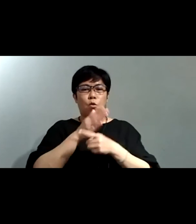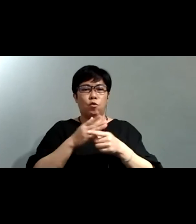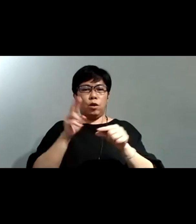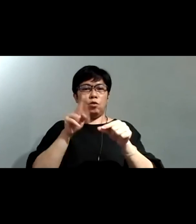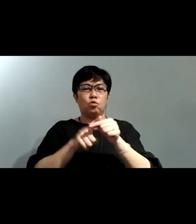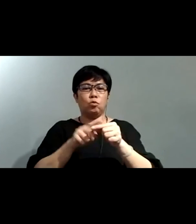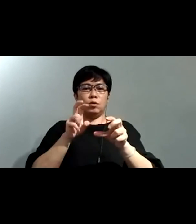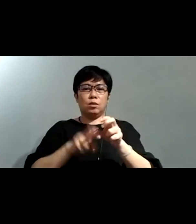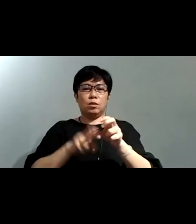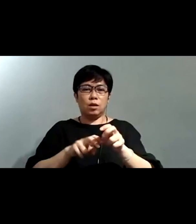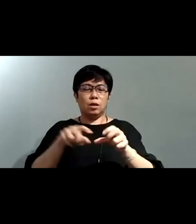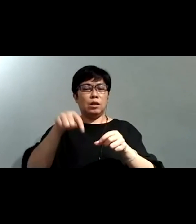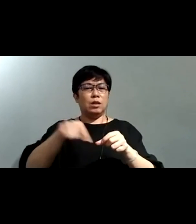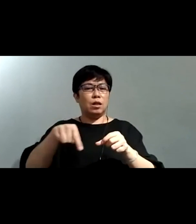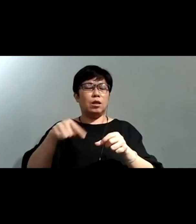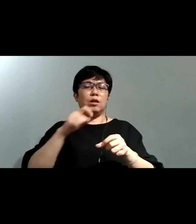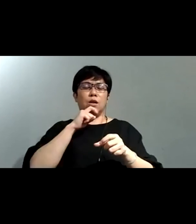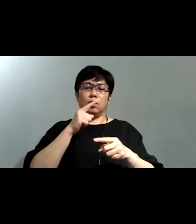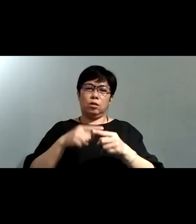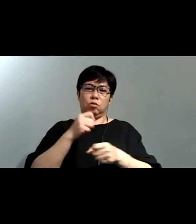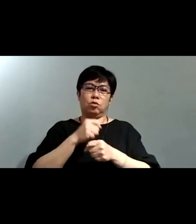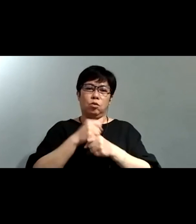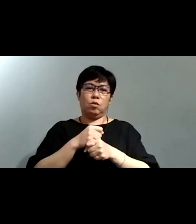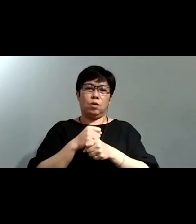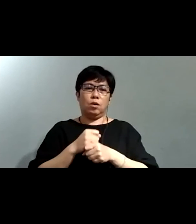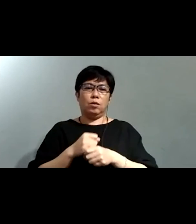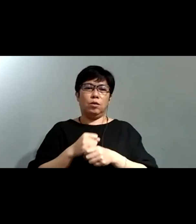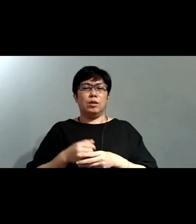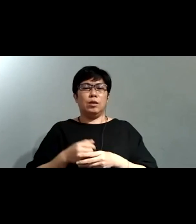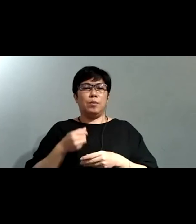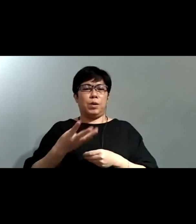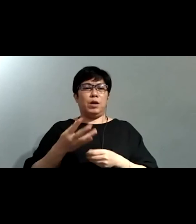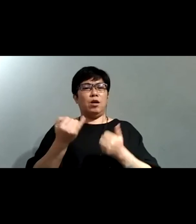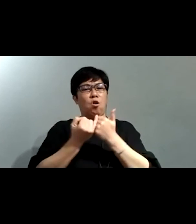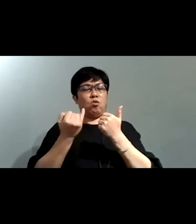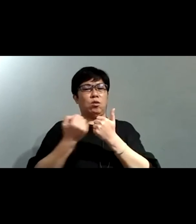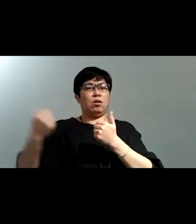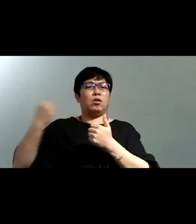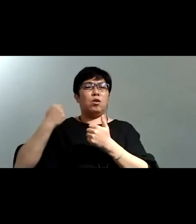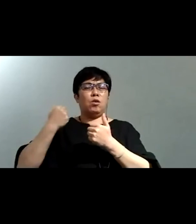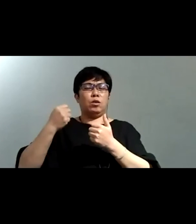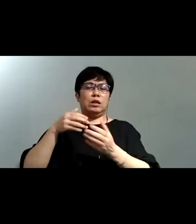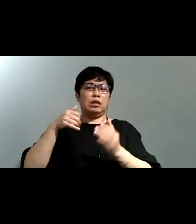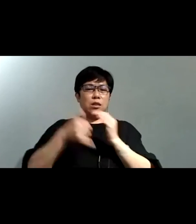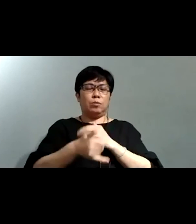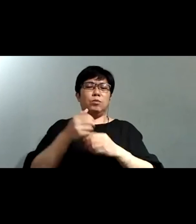the confidence of the student to participate in the community work and enhance